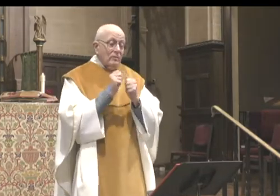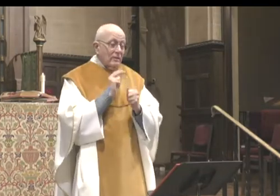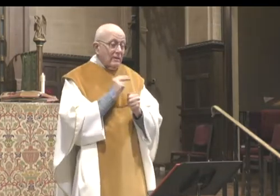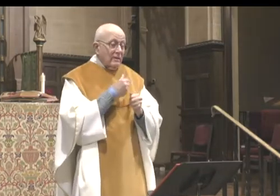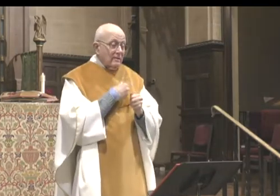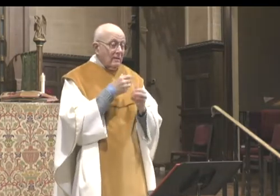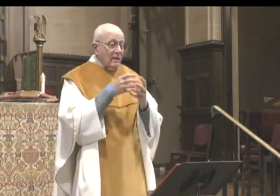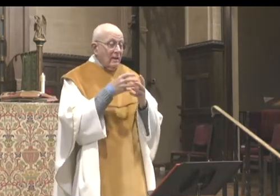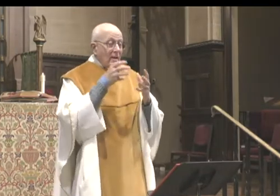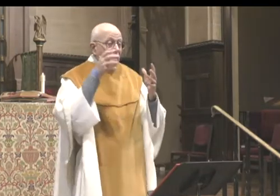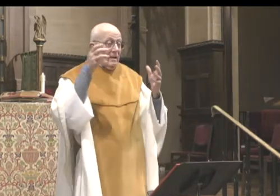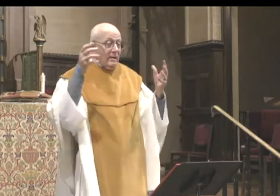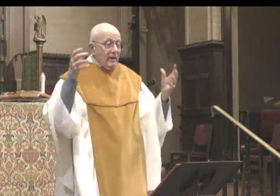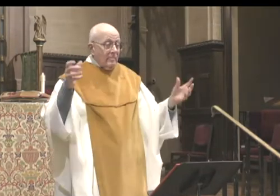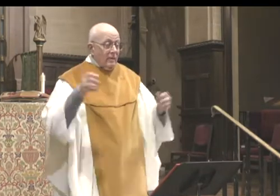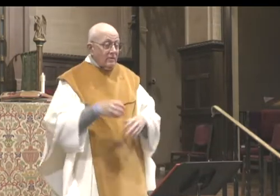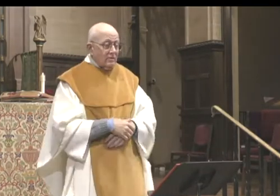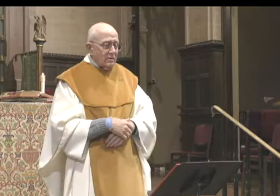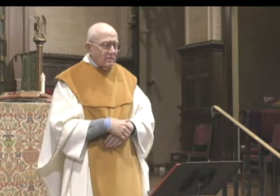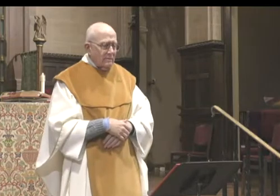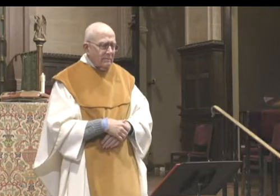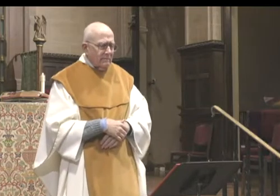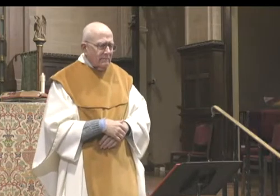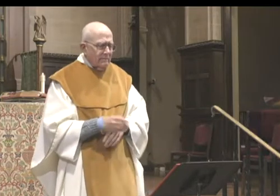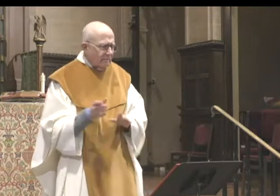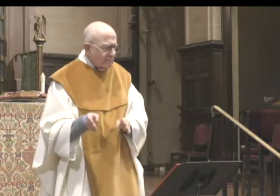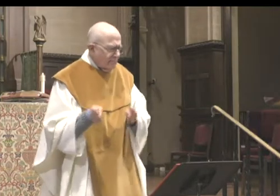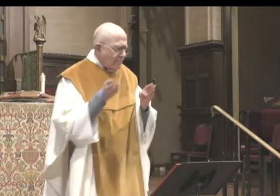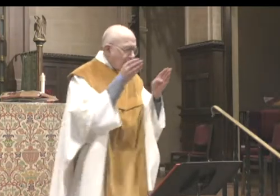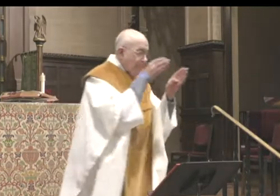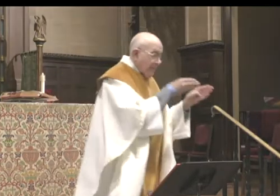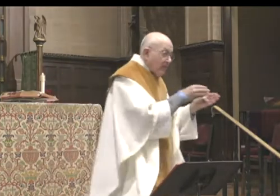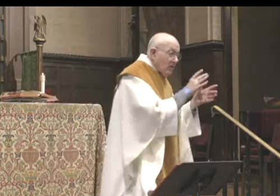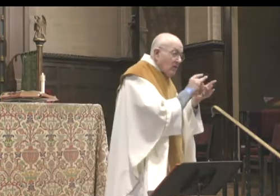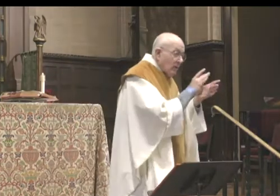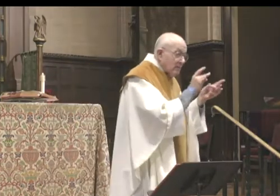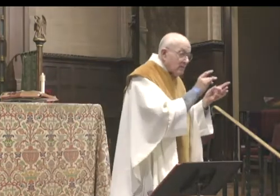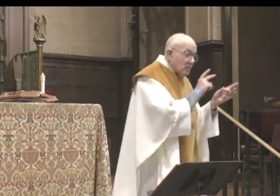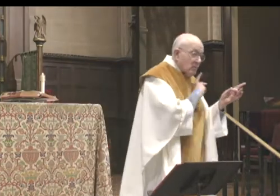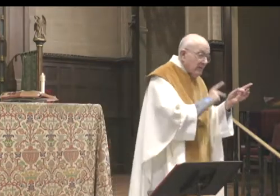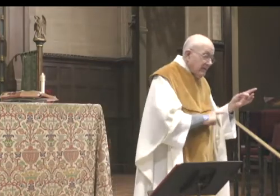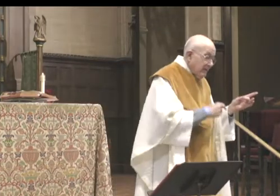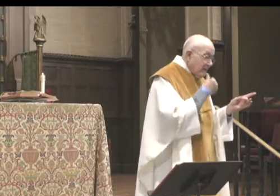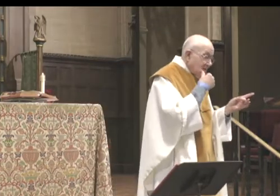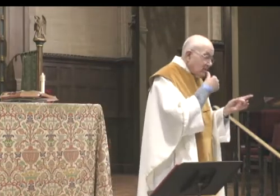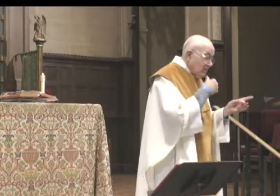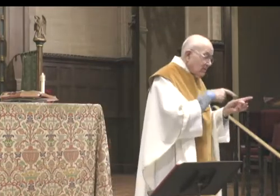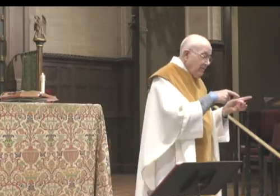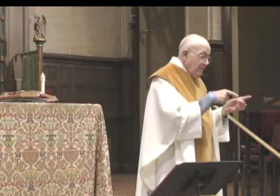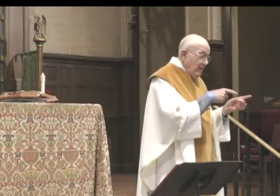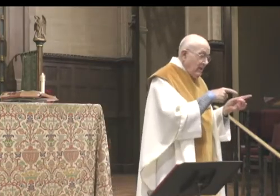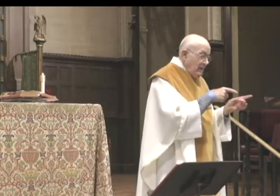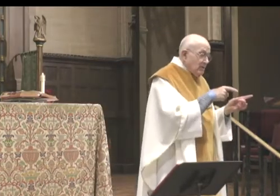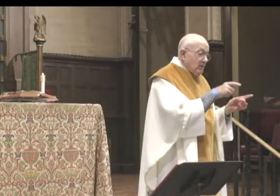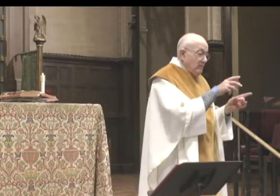wanted to come to be with us so very much. Now back to the story. The king and the